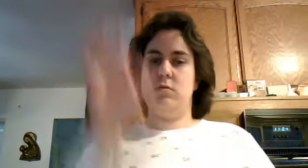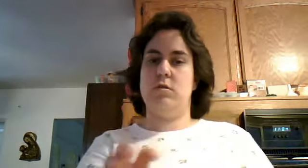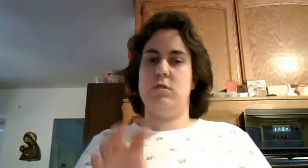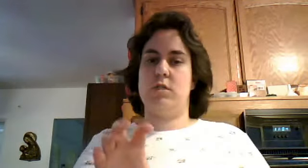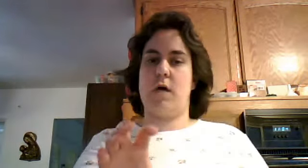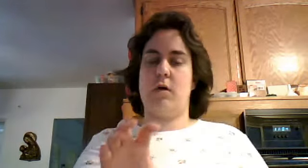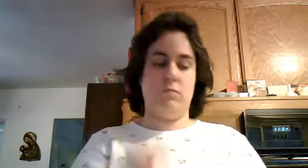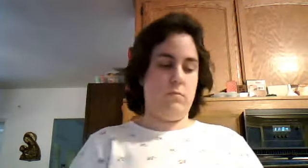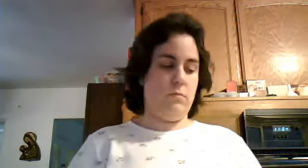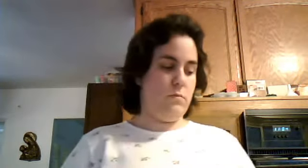Chicago.